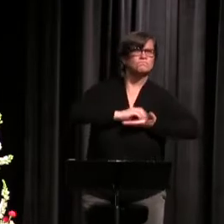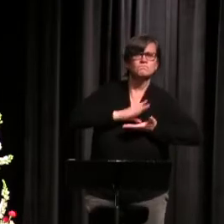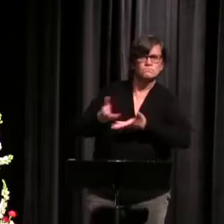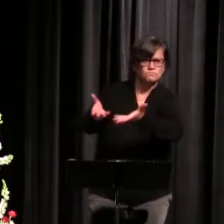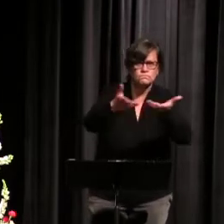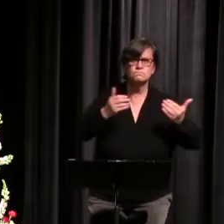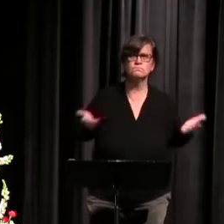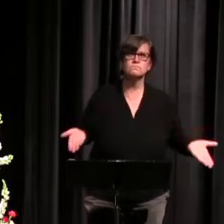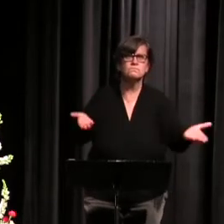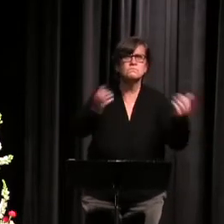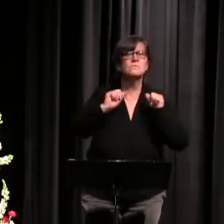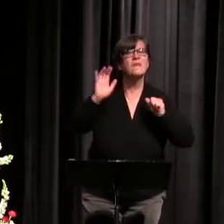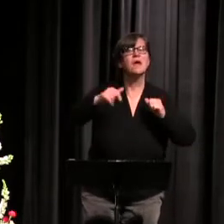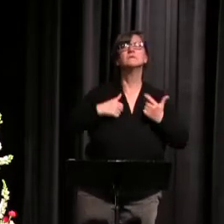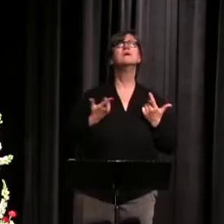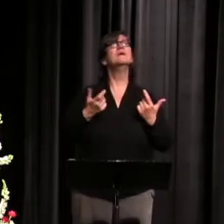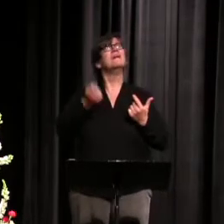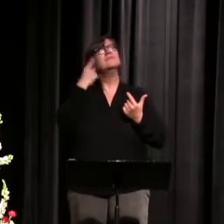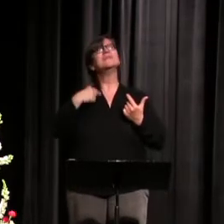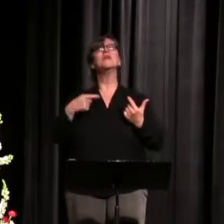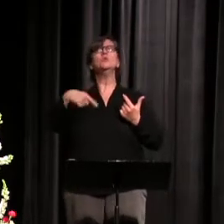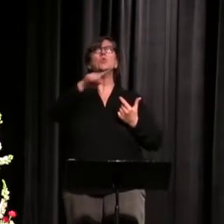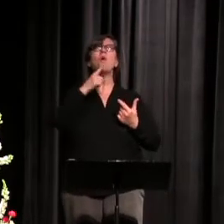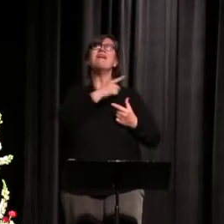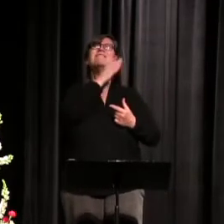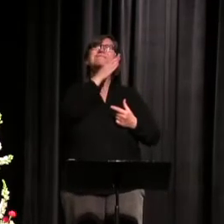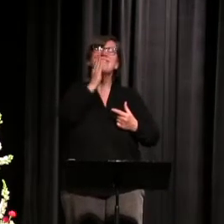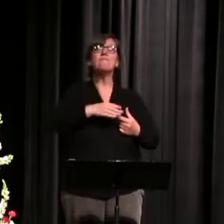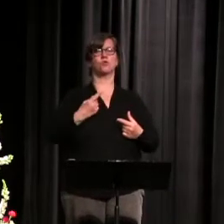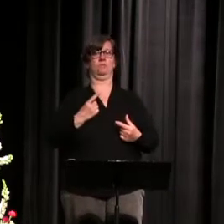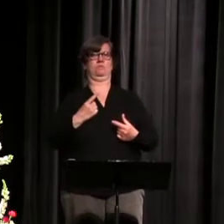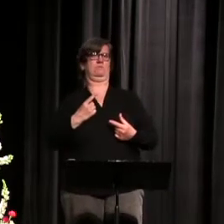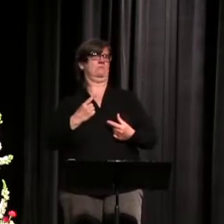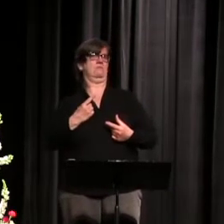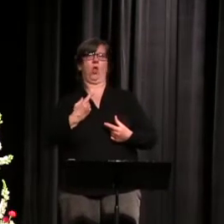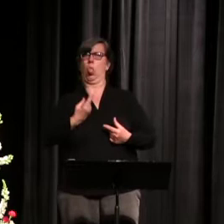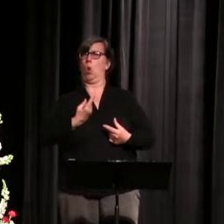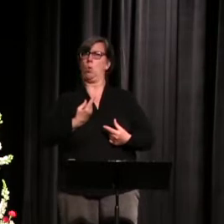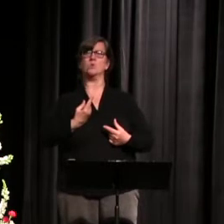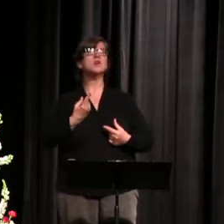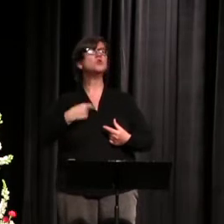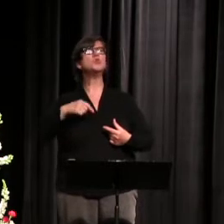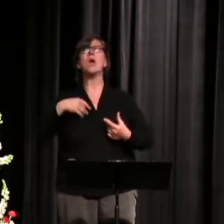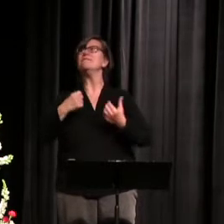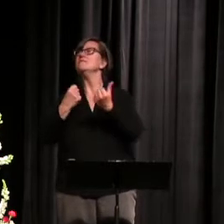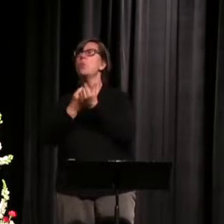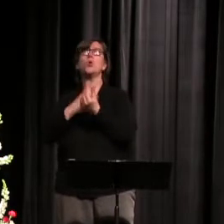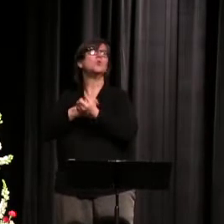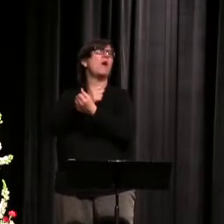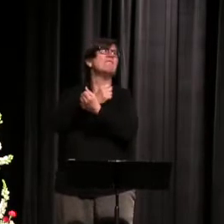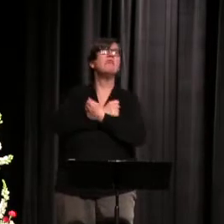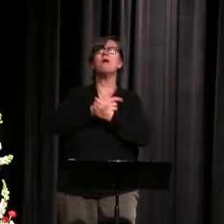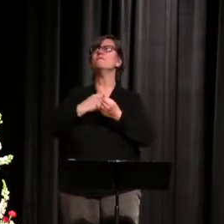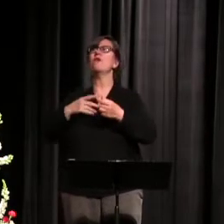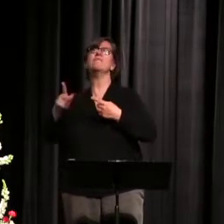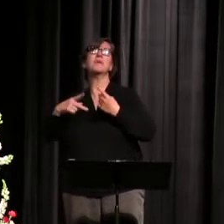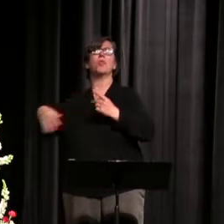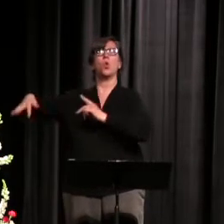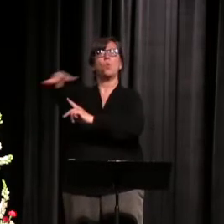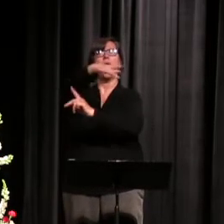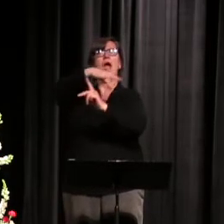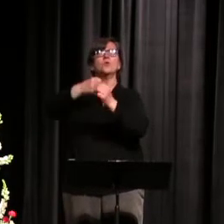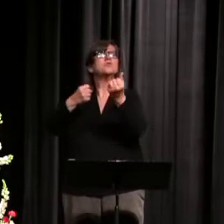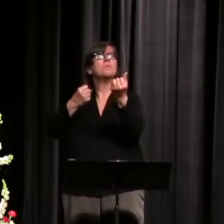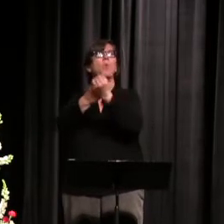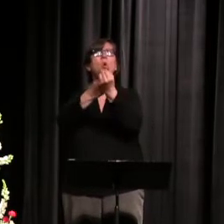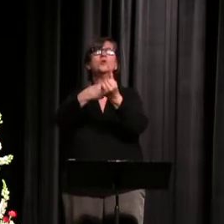are never alone. You are surrounded with support, love, and people who want the best for you, whether you can